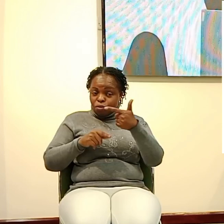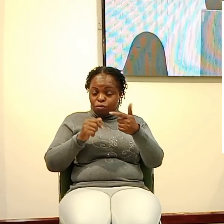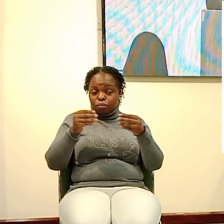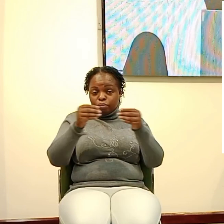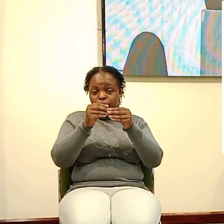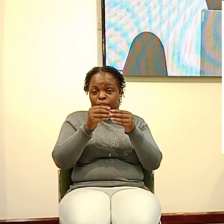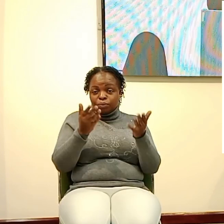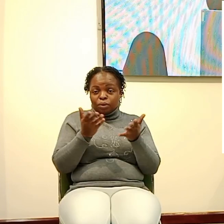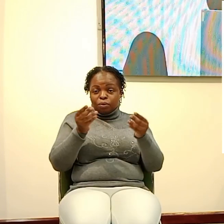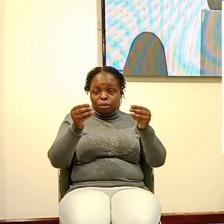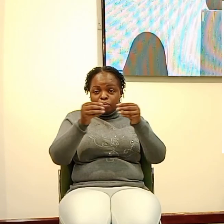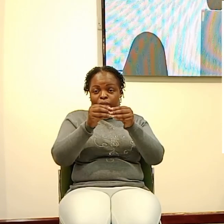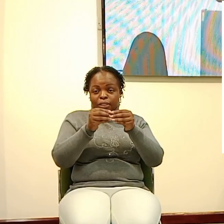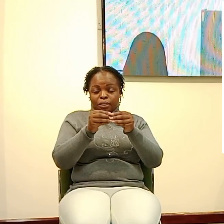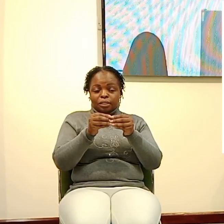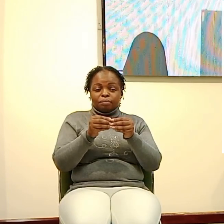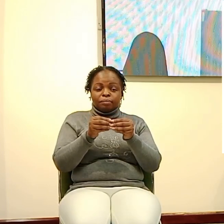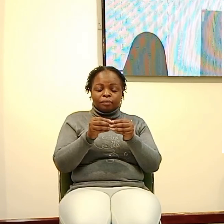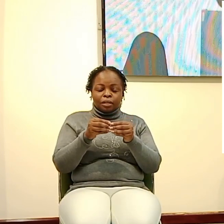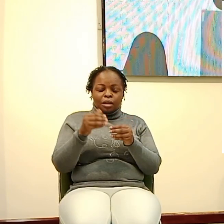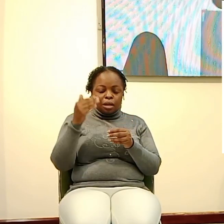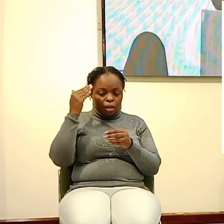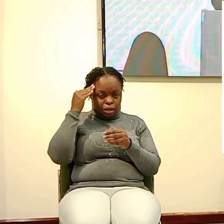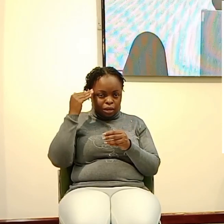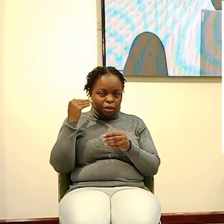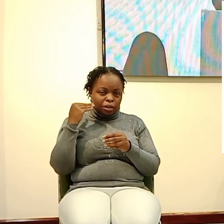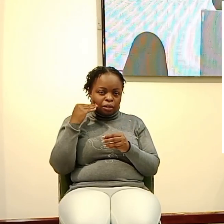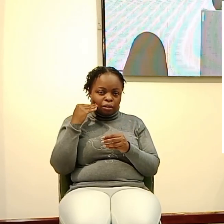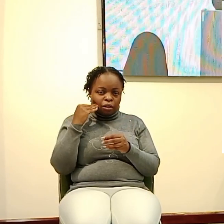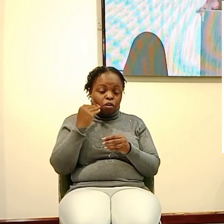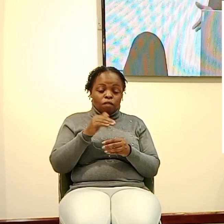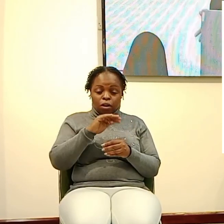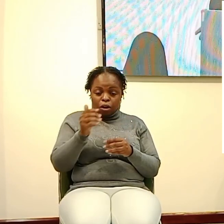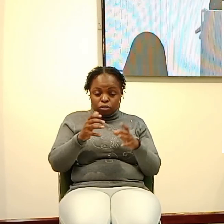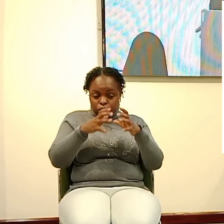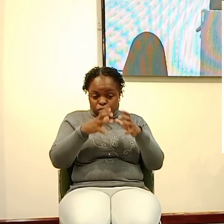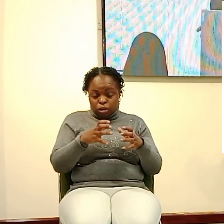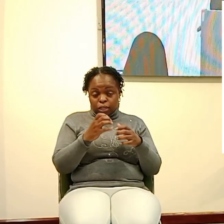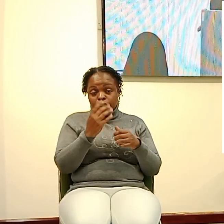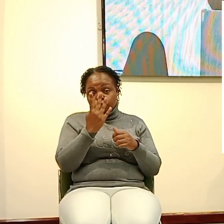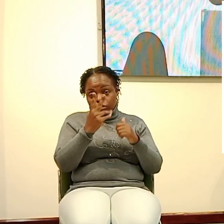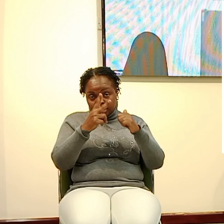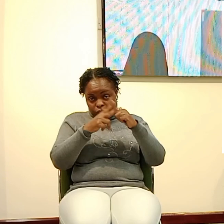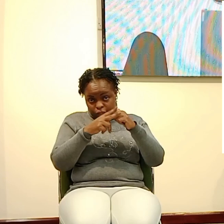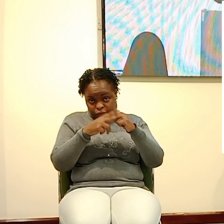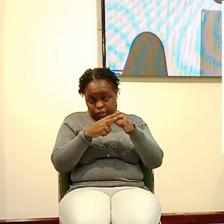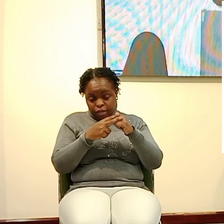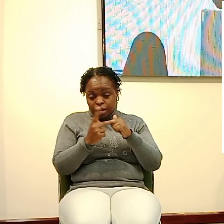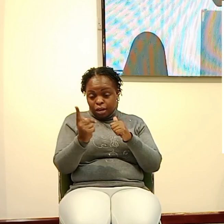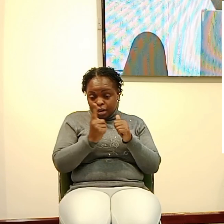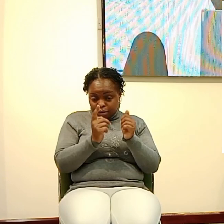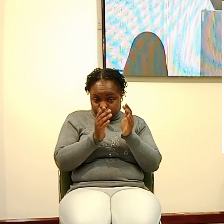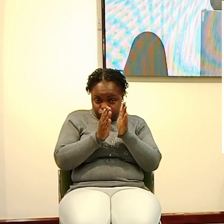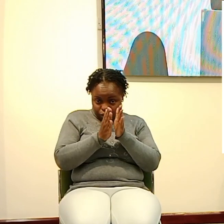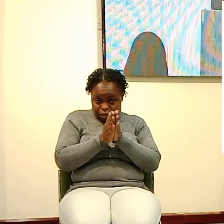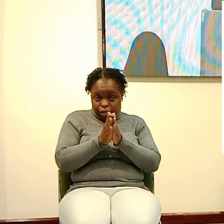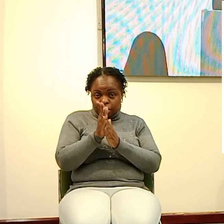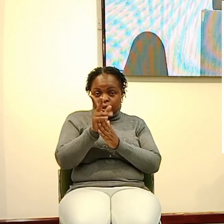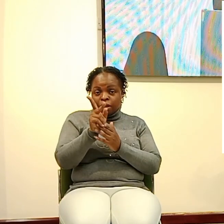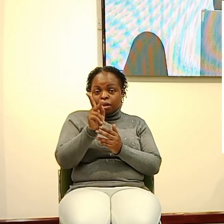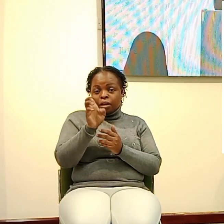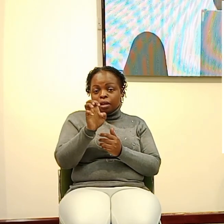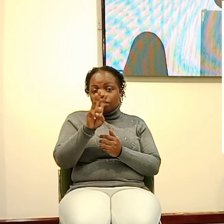where we meet heads of county caucuses, those are 47 caucuses, bring together the